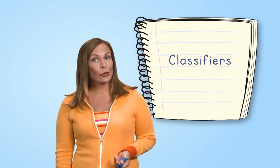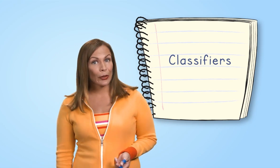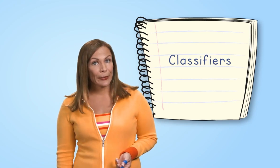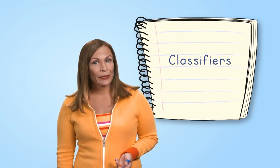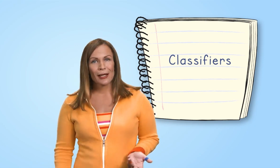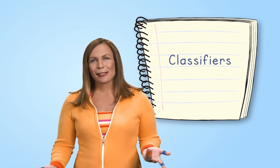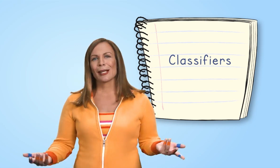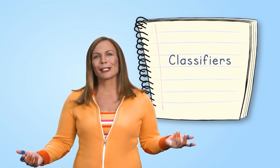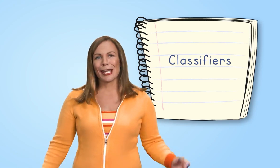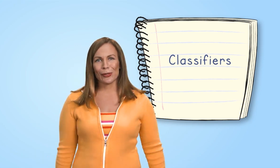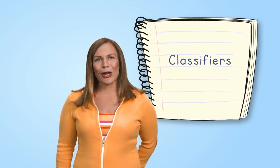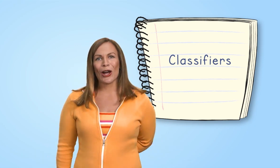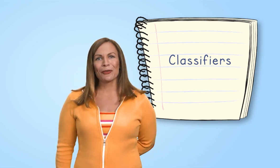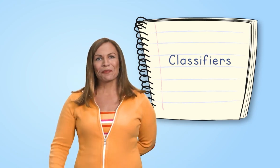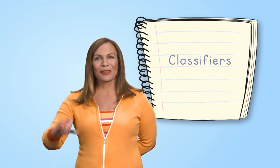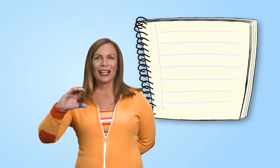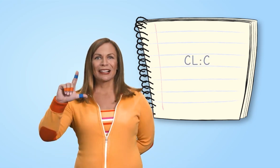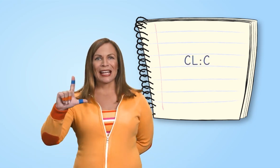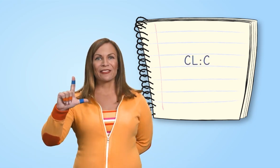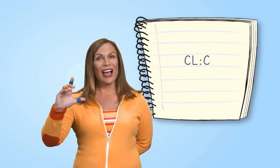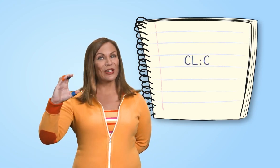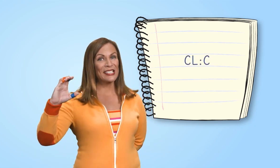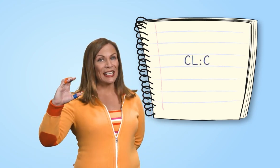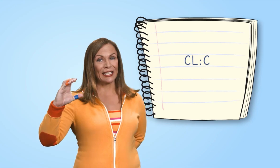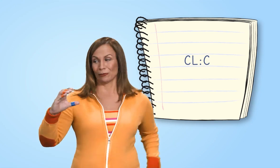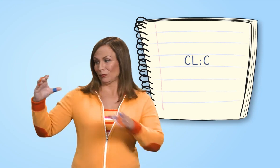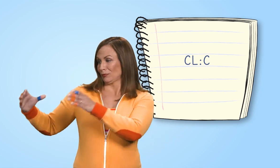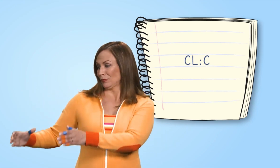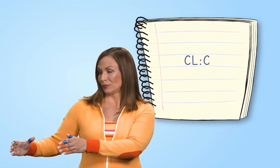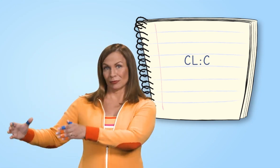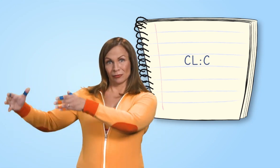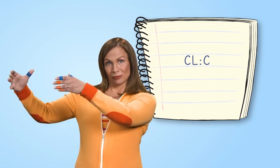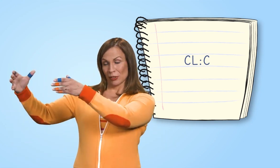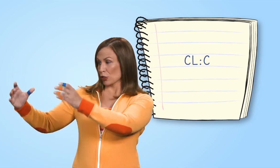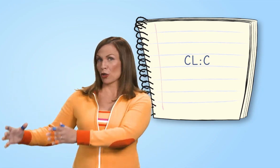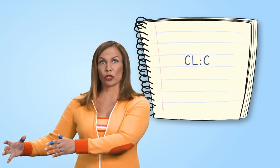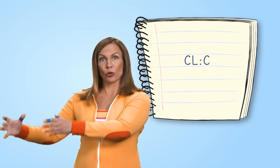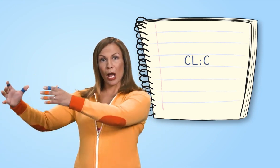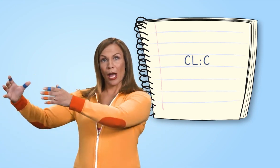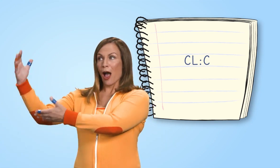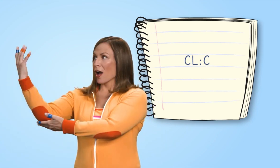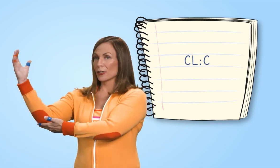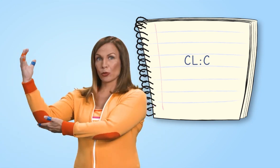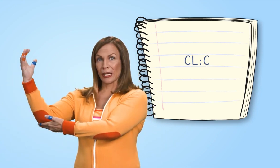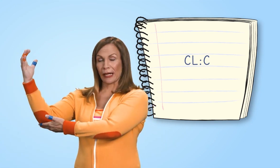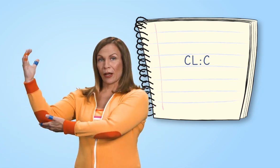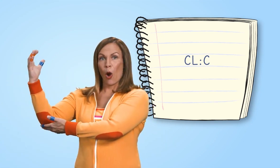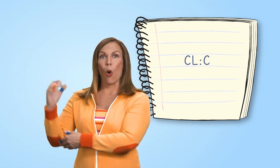story. Some examples are classifier C. You can show the trunk of a tree